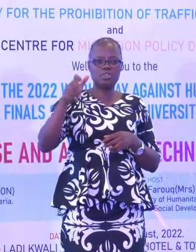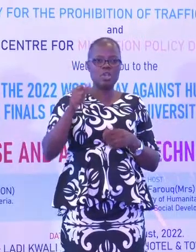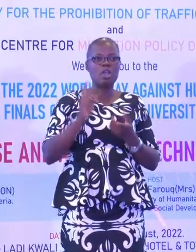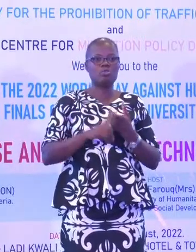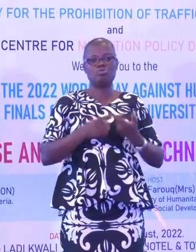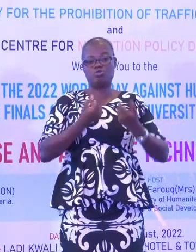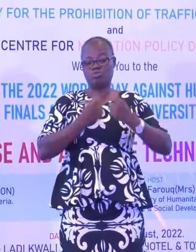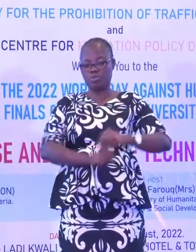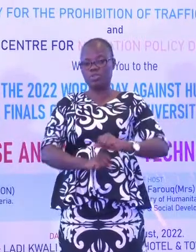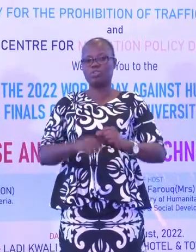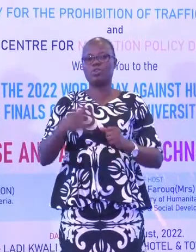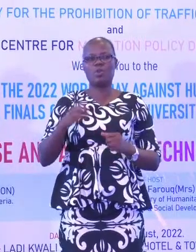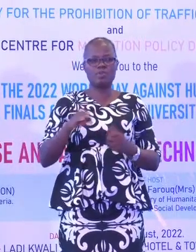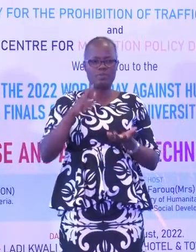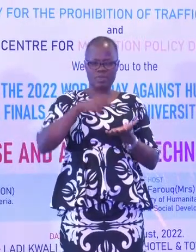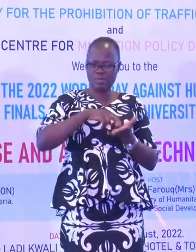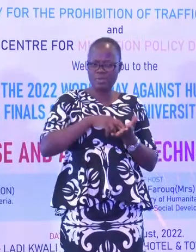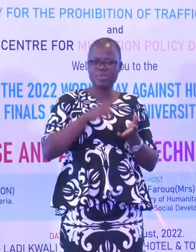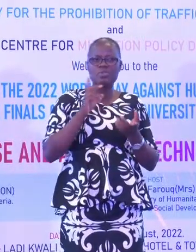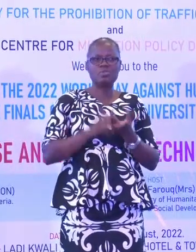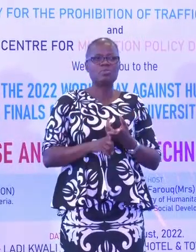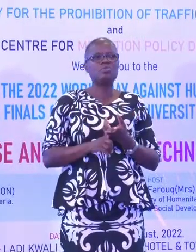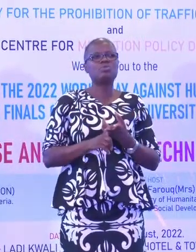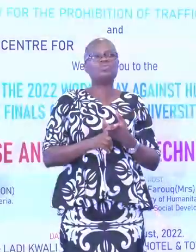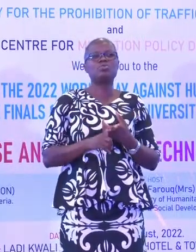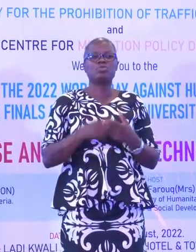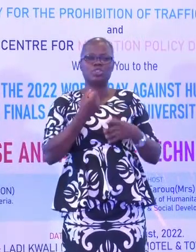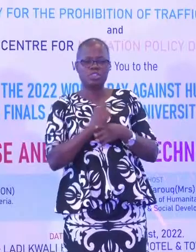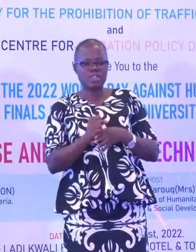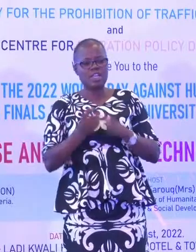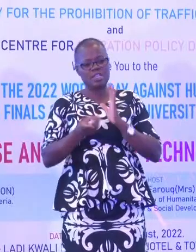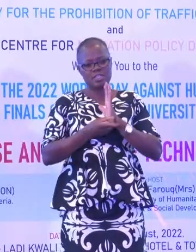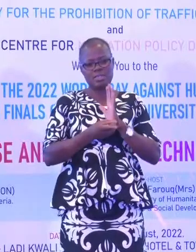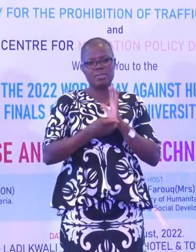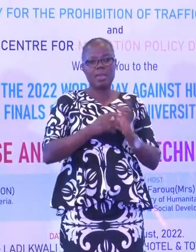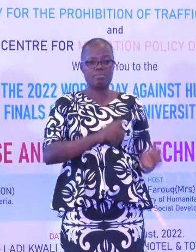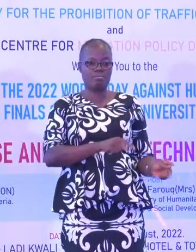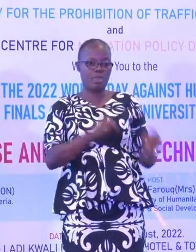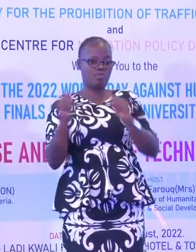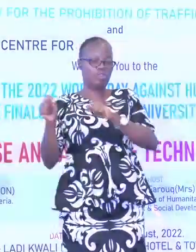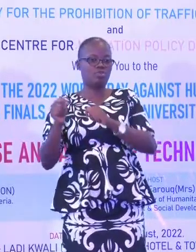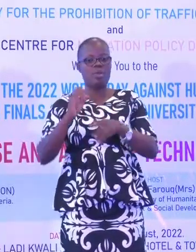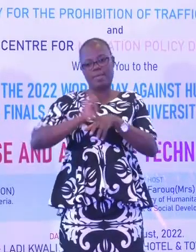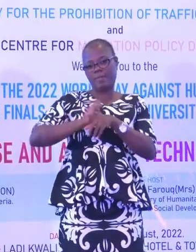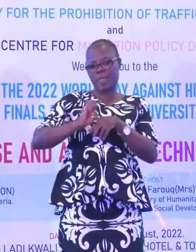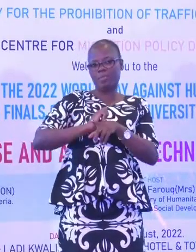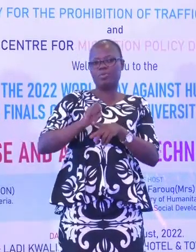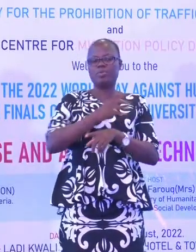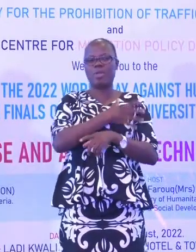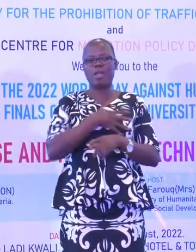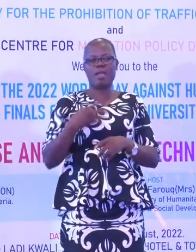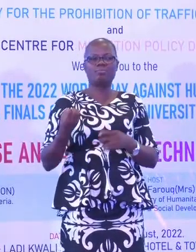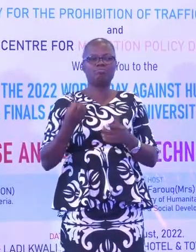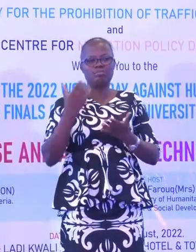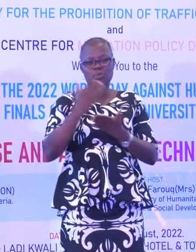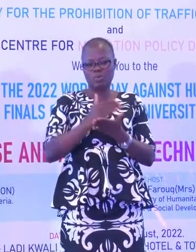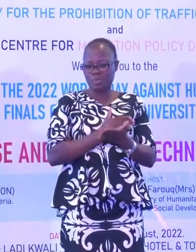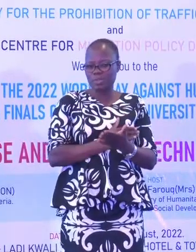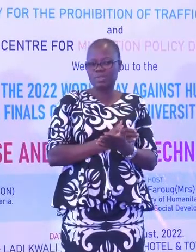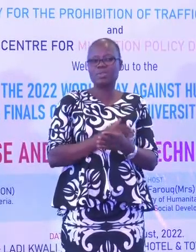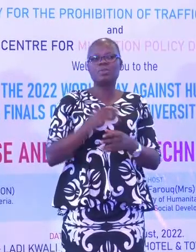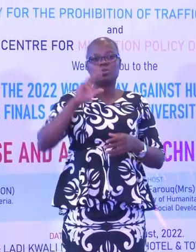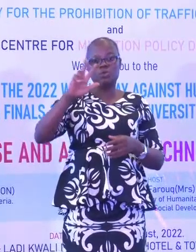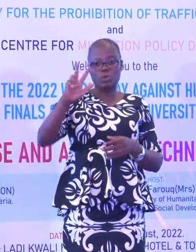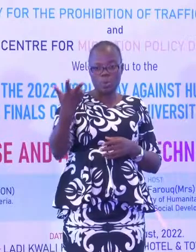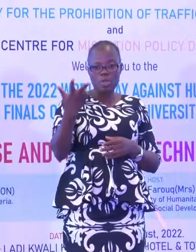protection legislation to enable them to share digital migration data for law enforcement purposes.